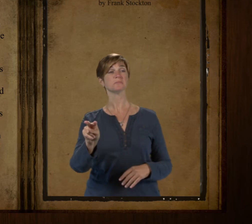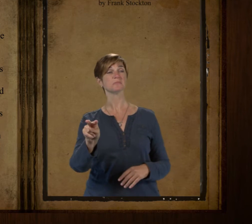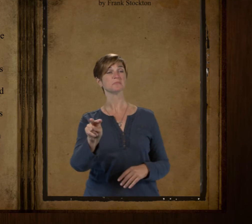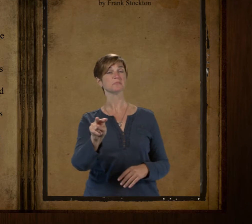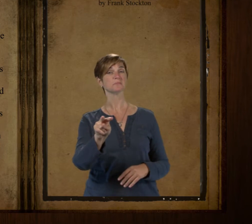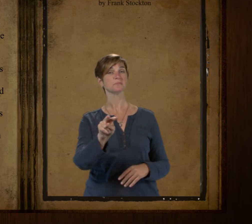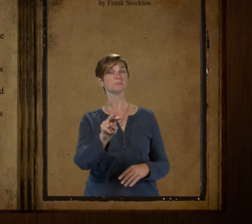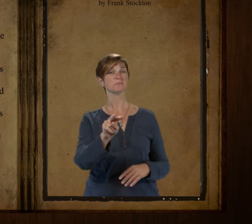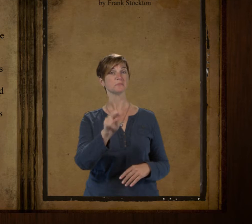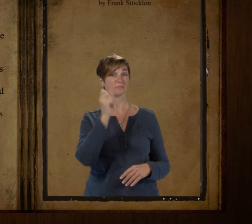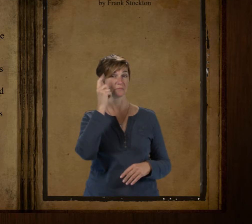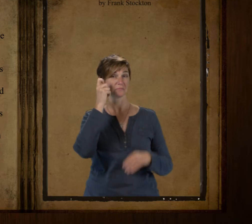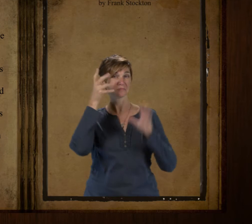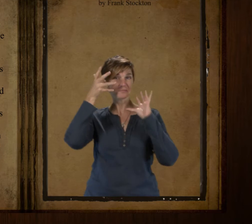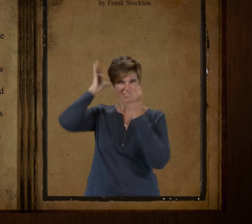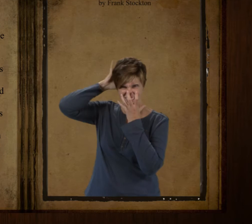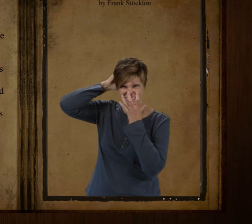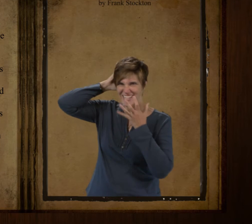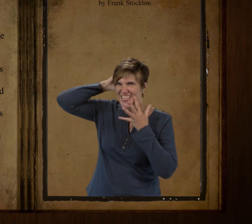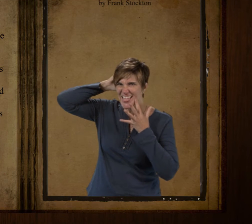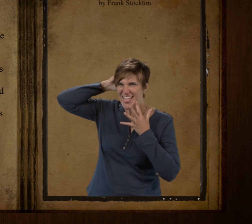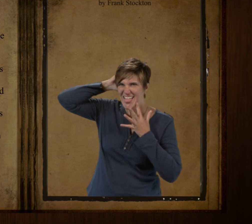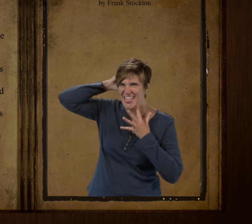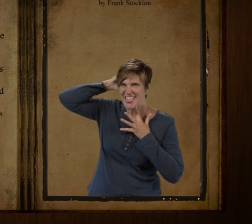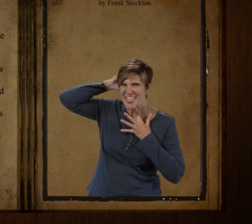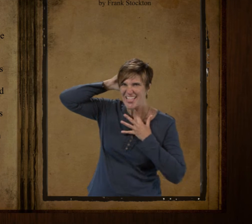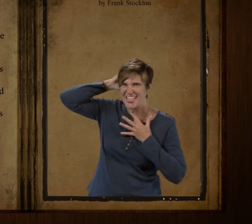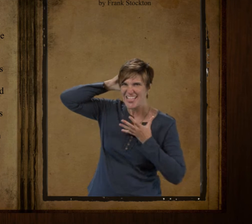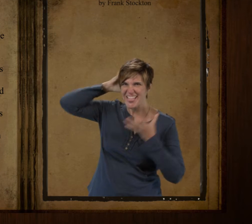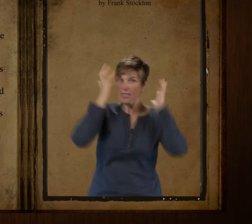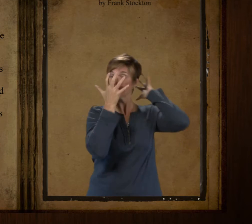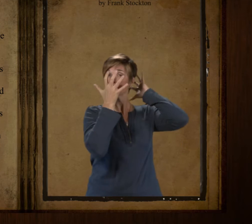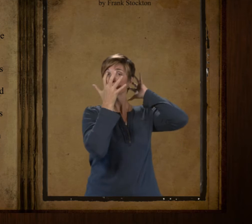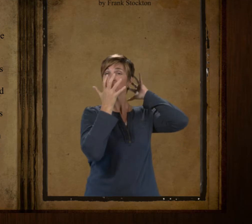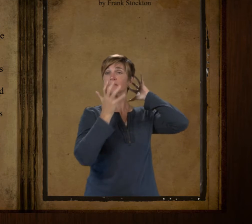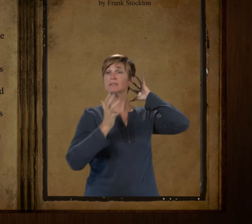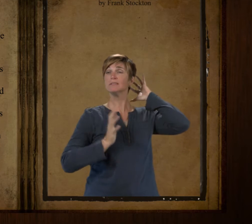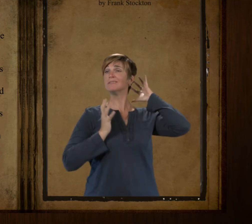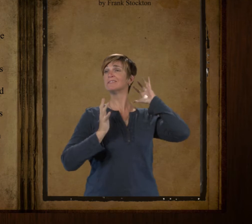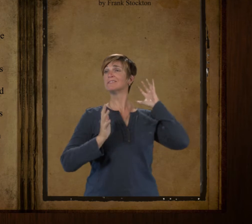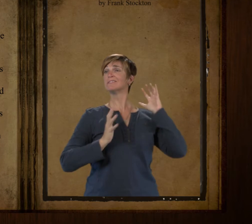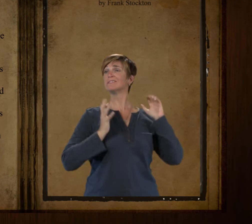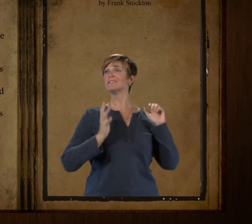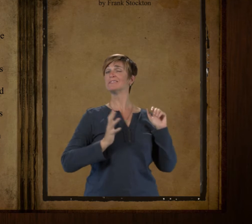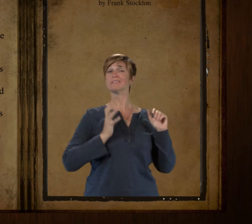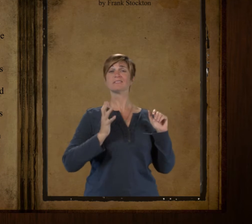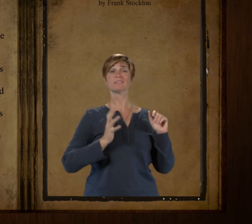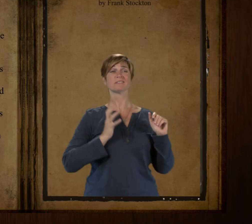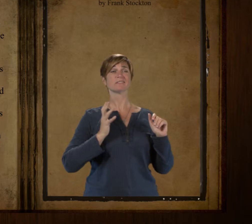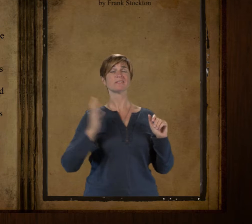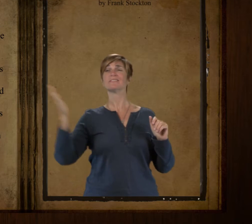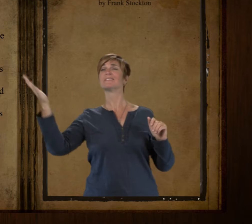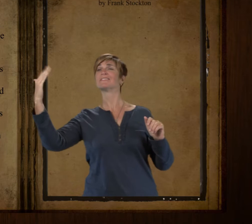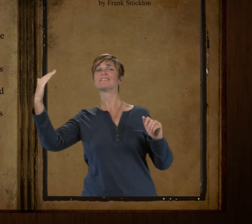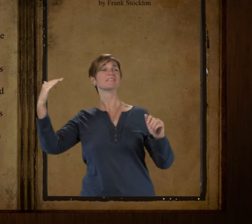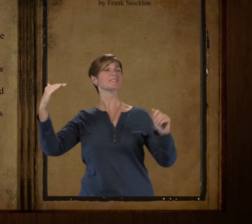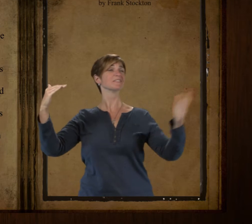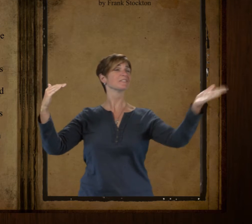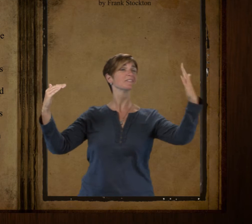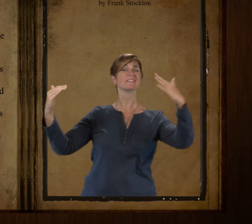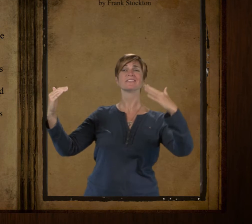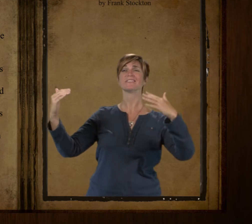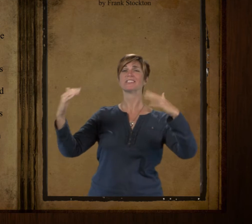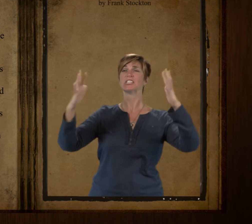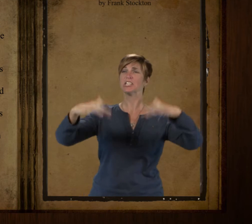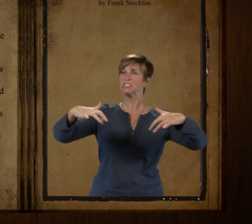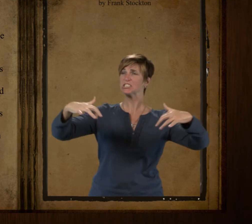But even here the exuberant and barbaric fancy asserted itself. The arena of the